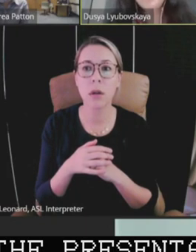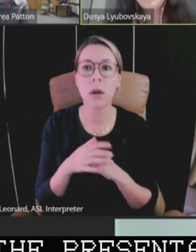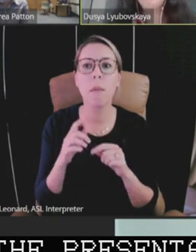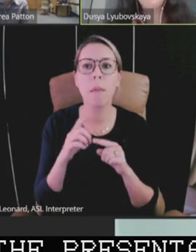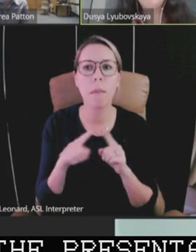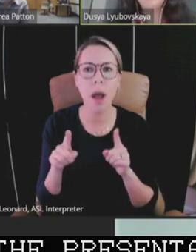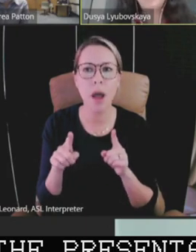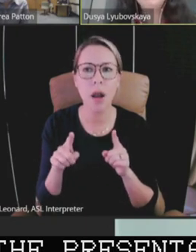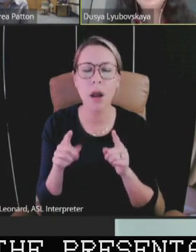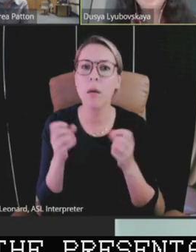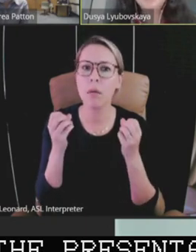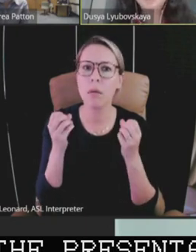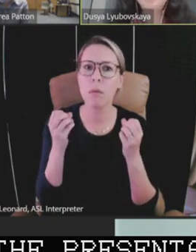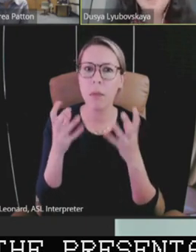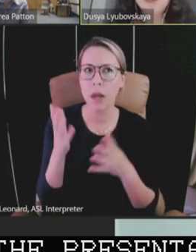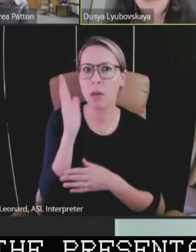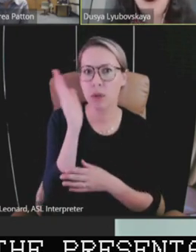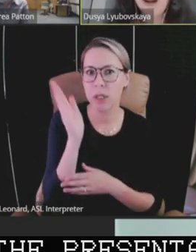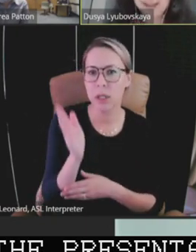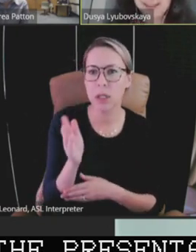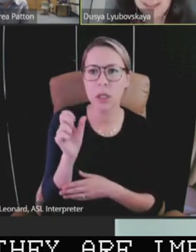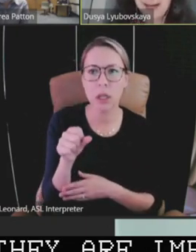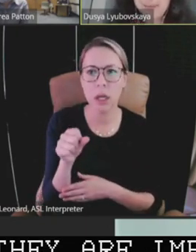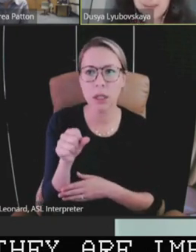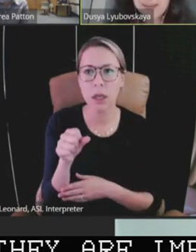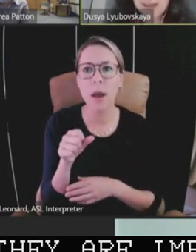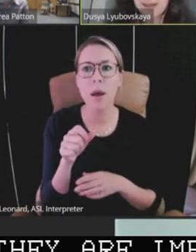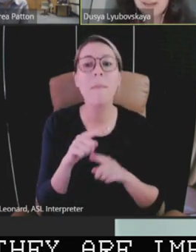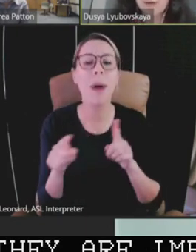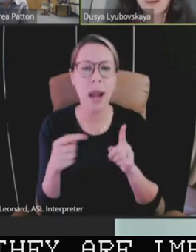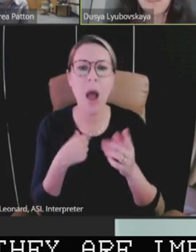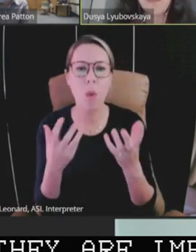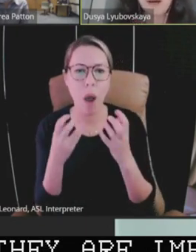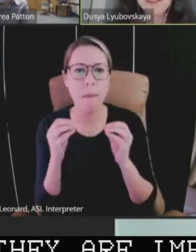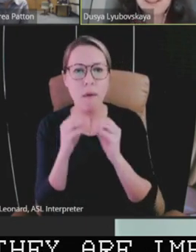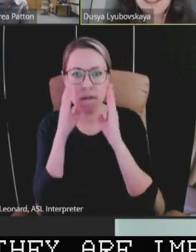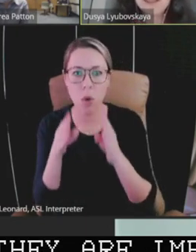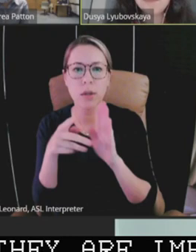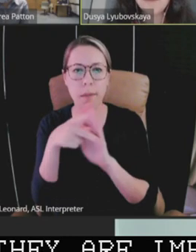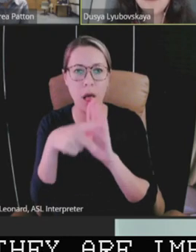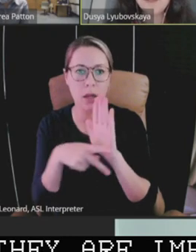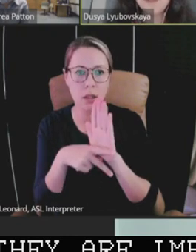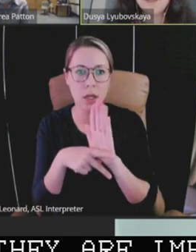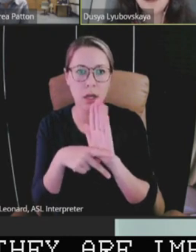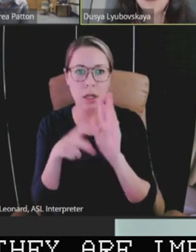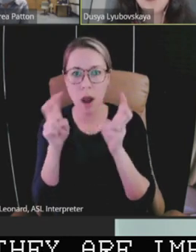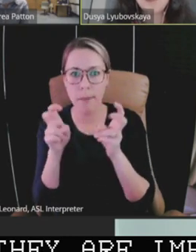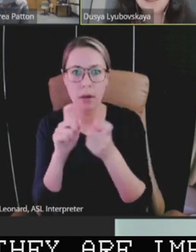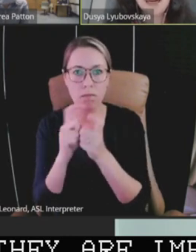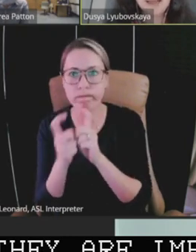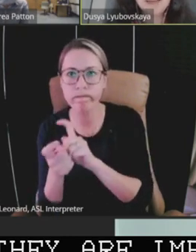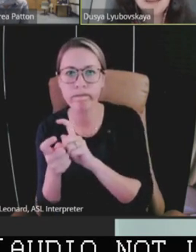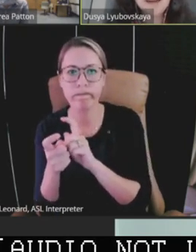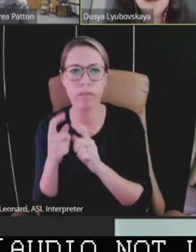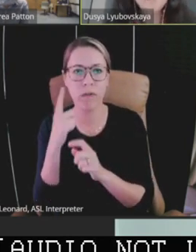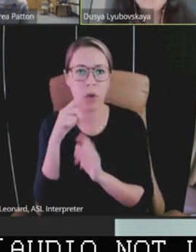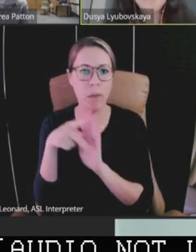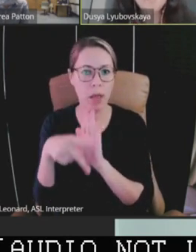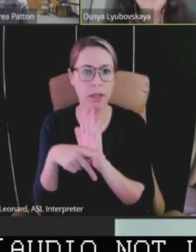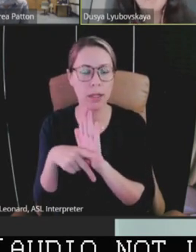are. However, I am definitely interested about the policy topics. So about the policies, I'm definitely interested in